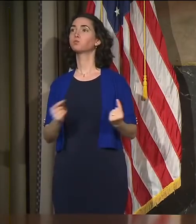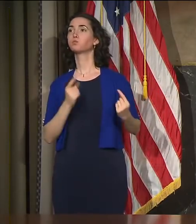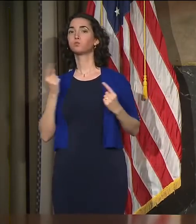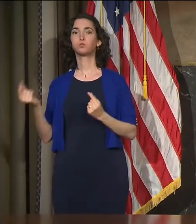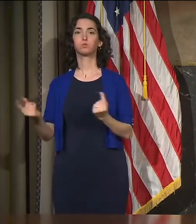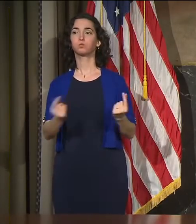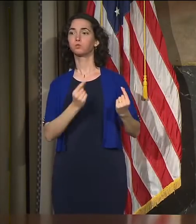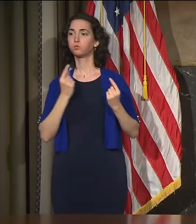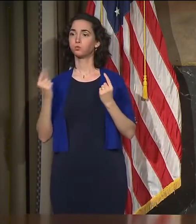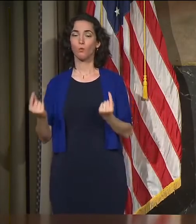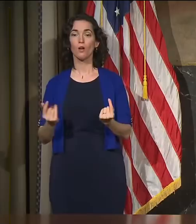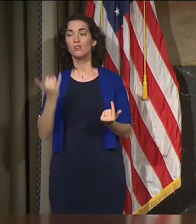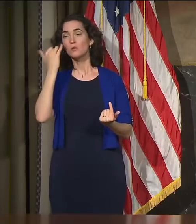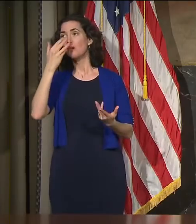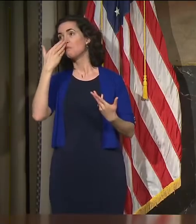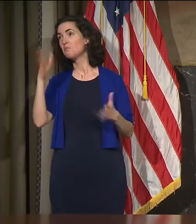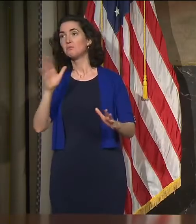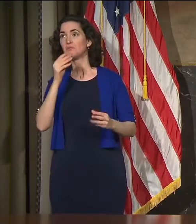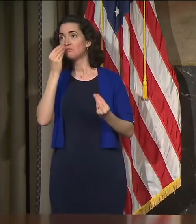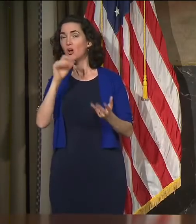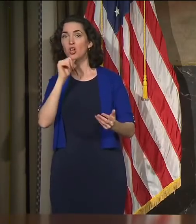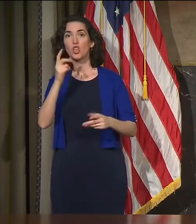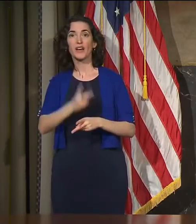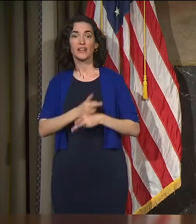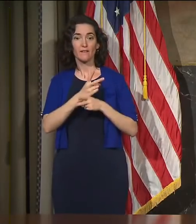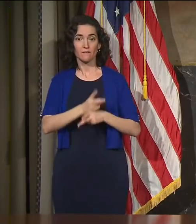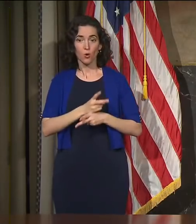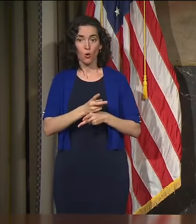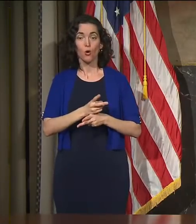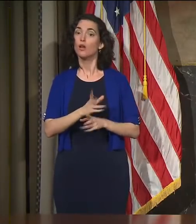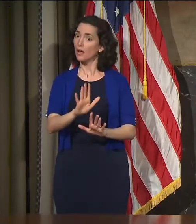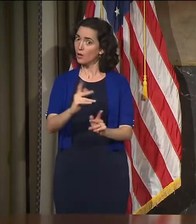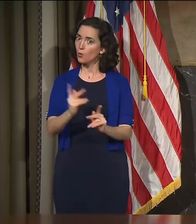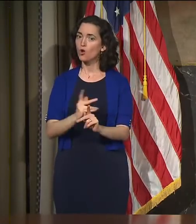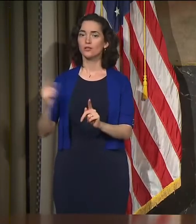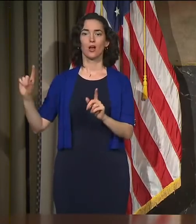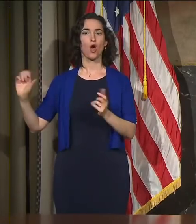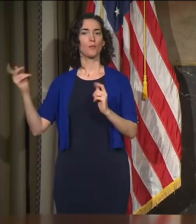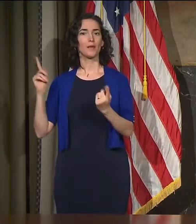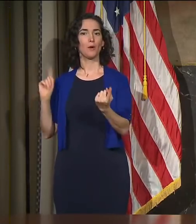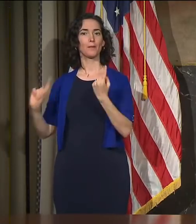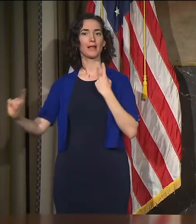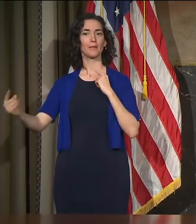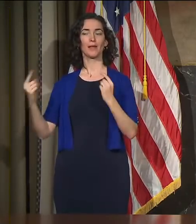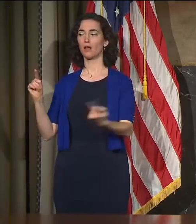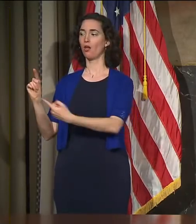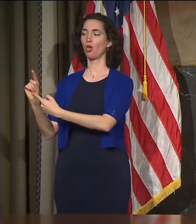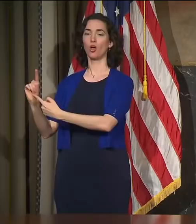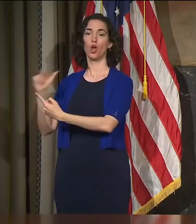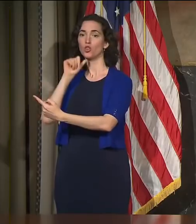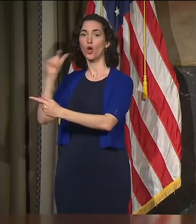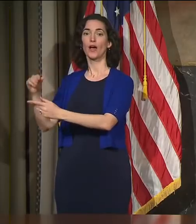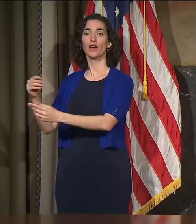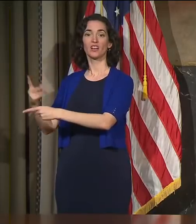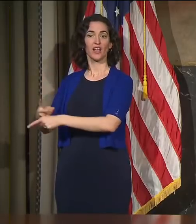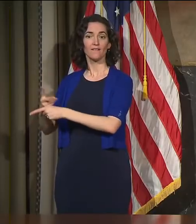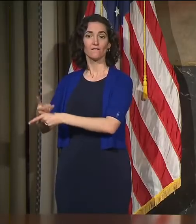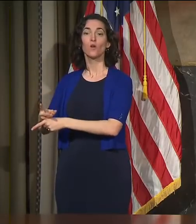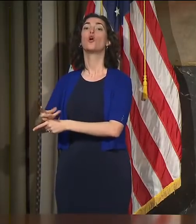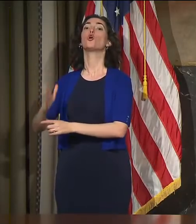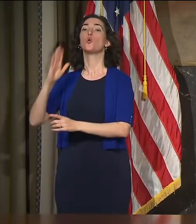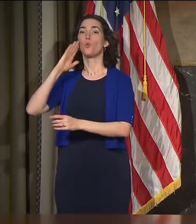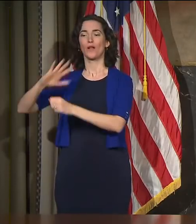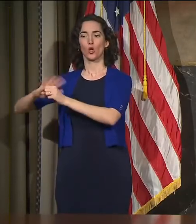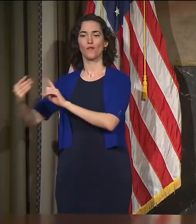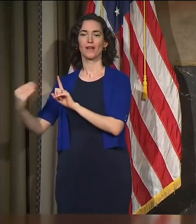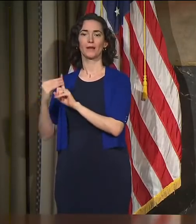careful, and more importantly, if the people around you are not careful, odds are you'll be exposed to COVID. And the governor